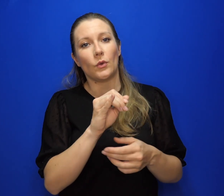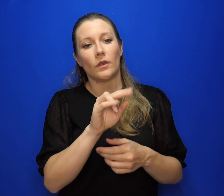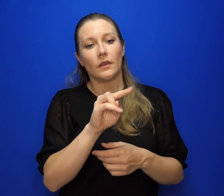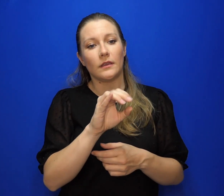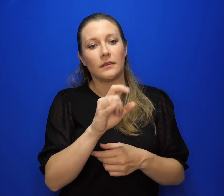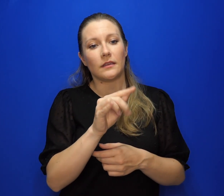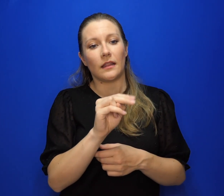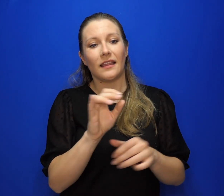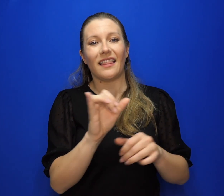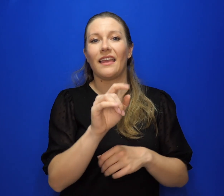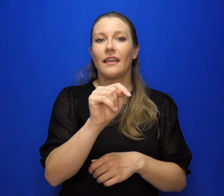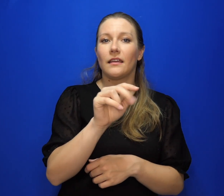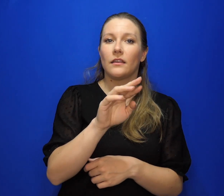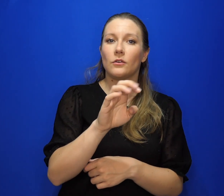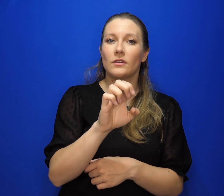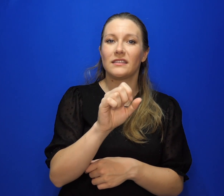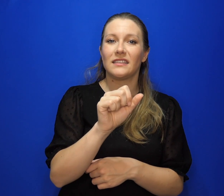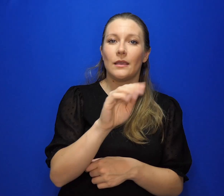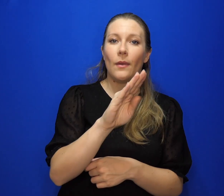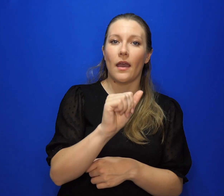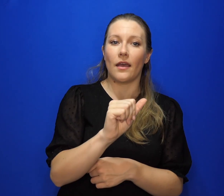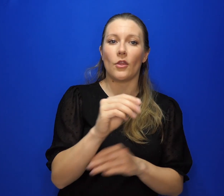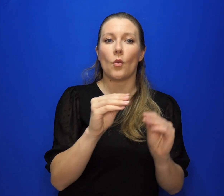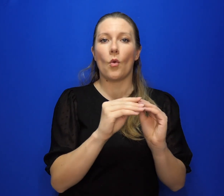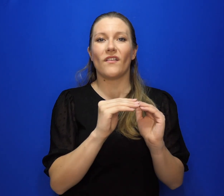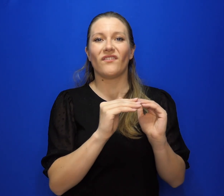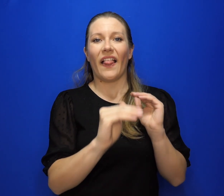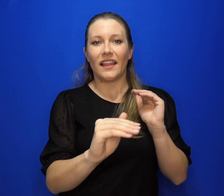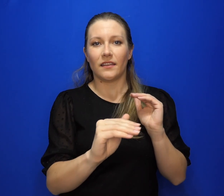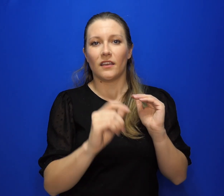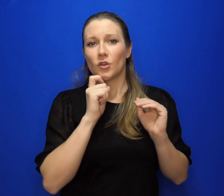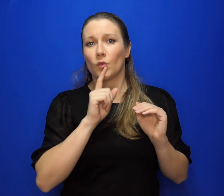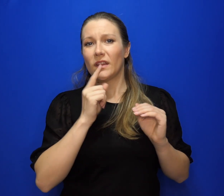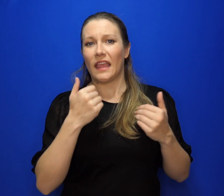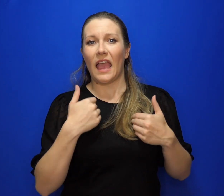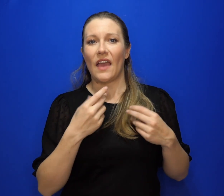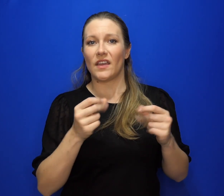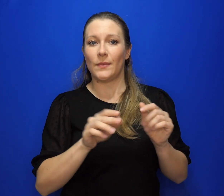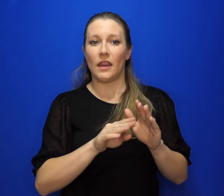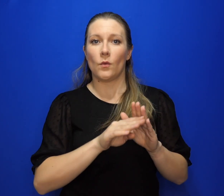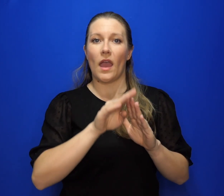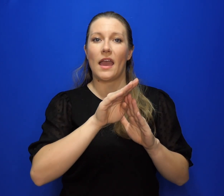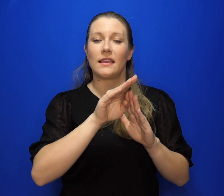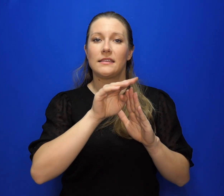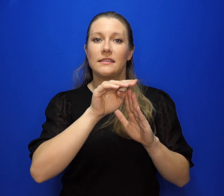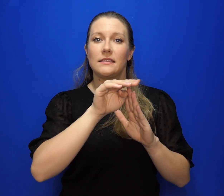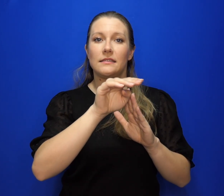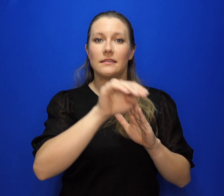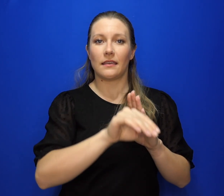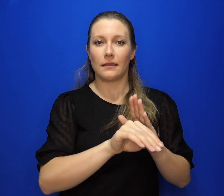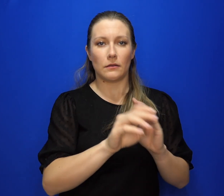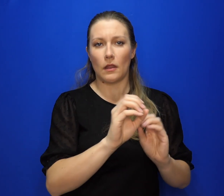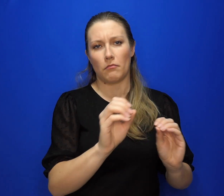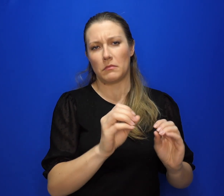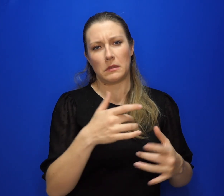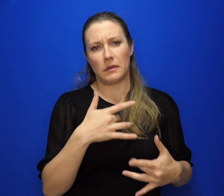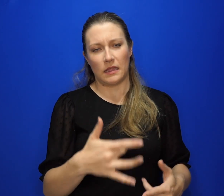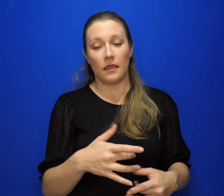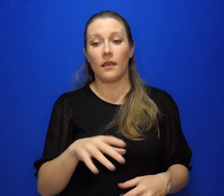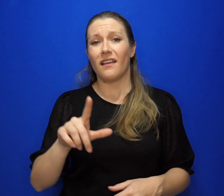tend to be much more flat. In effect, they don't really have a rise and then kind of a dip down at the end. Lantus